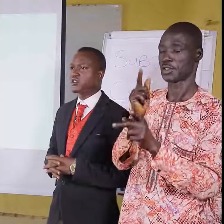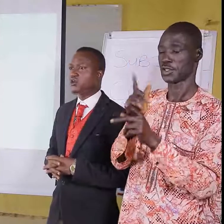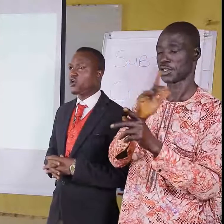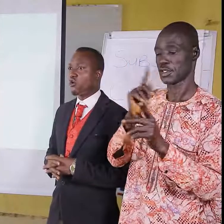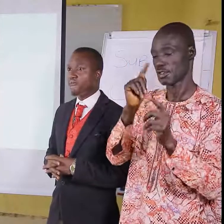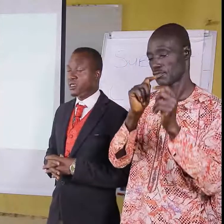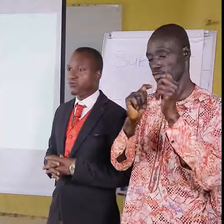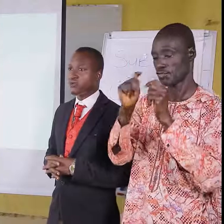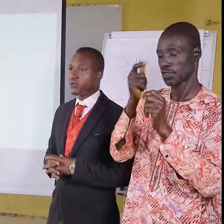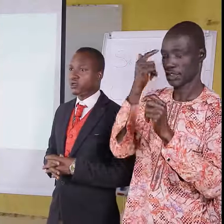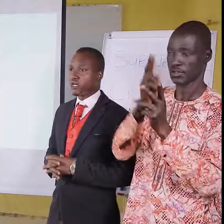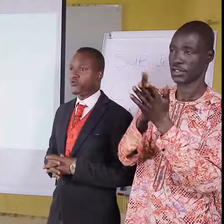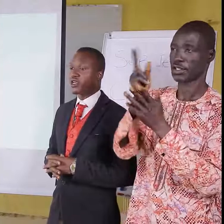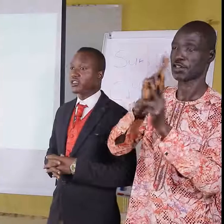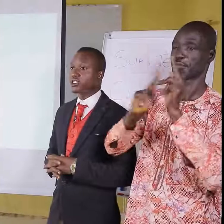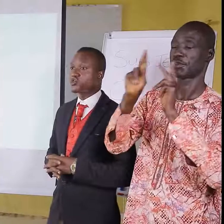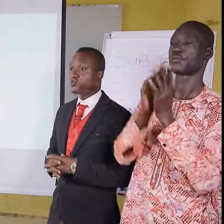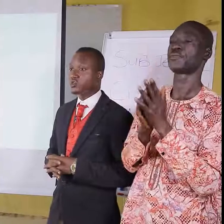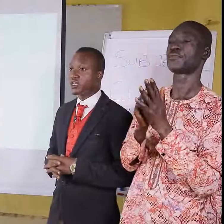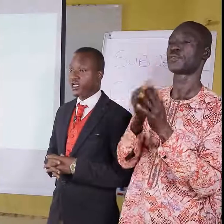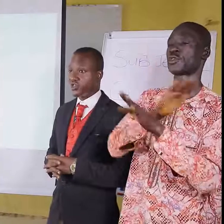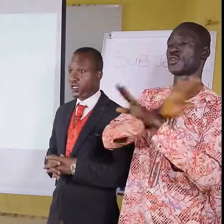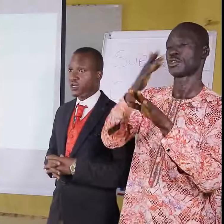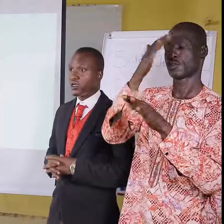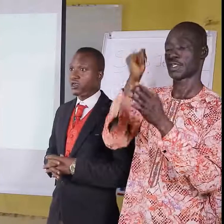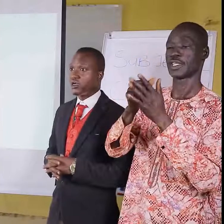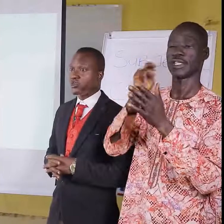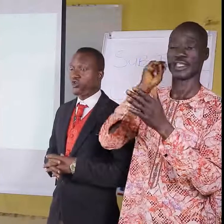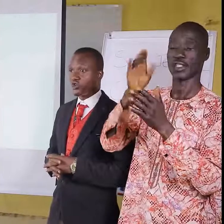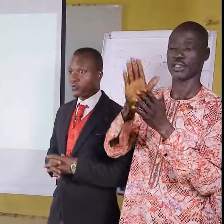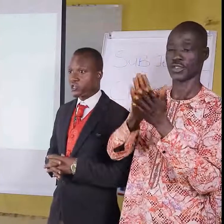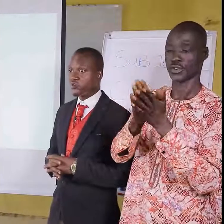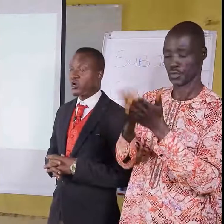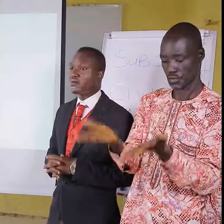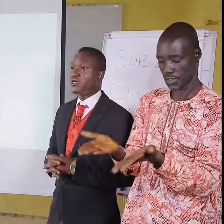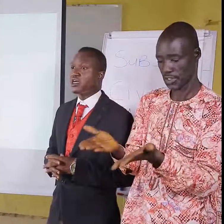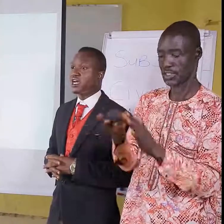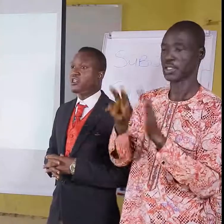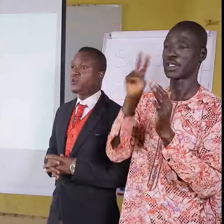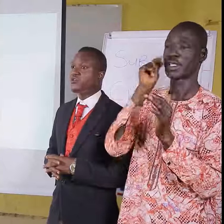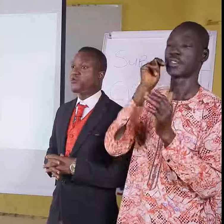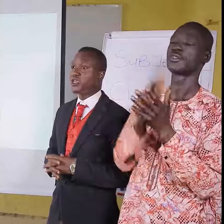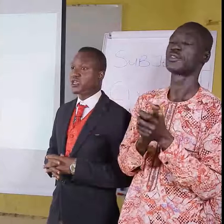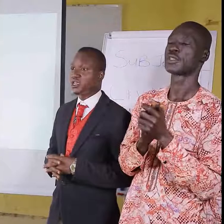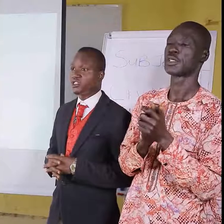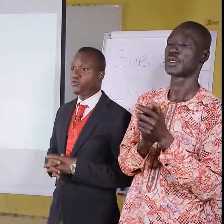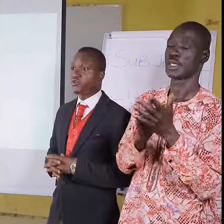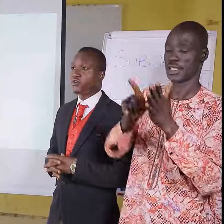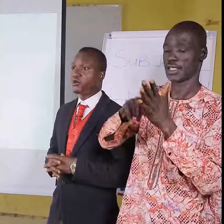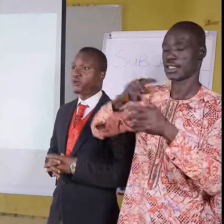for the rights of people. Now, don't forget that he schooled in Nigeria through a correspondence program, and then he went to the UK